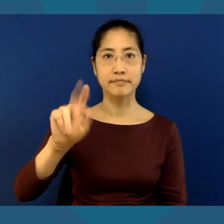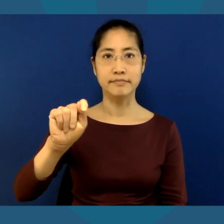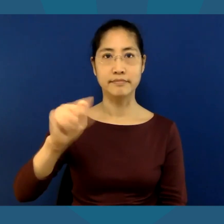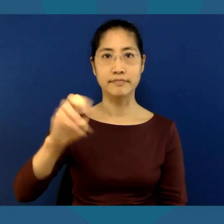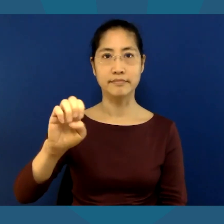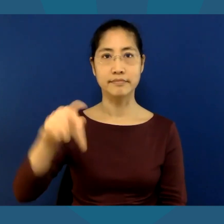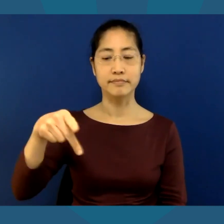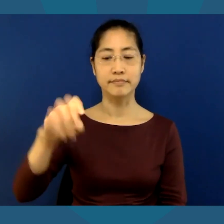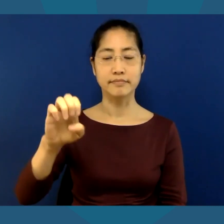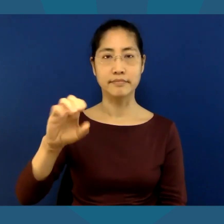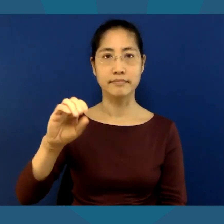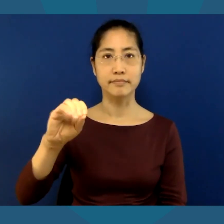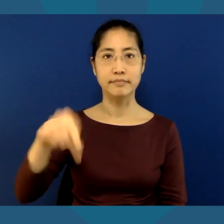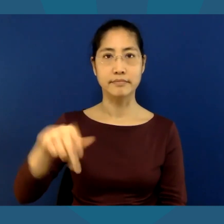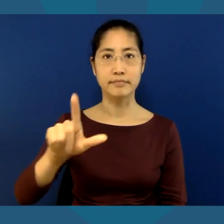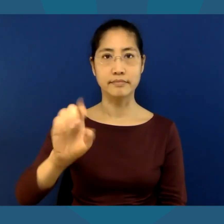powersforthepeople.net.